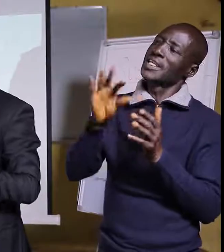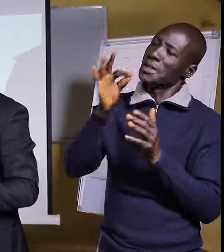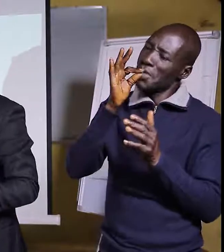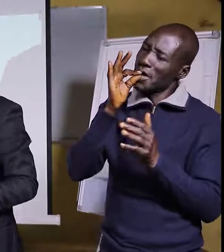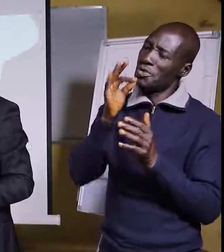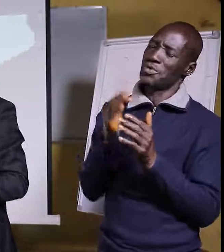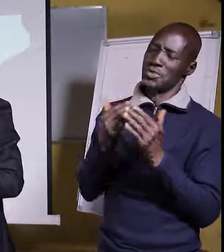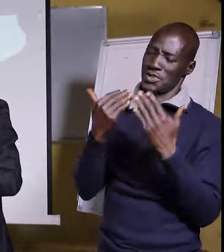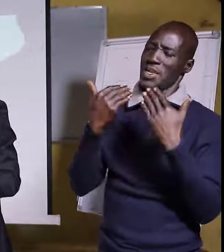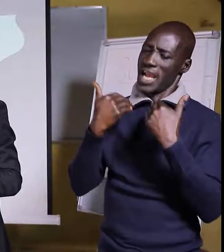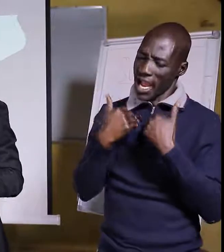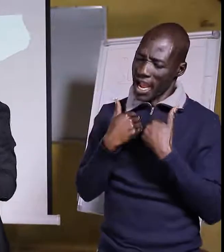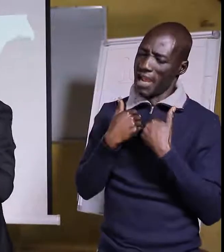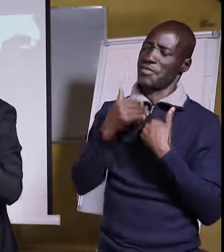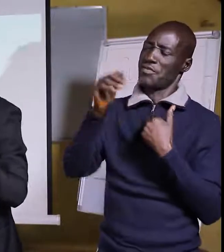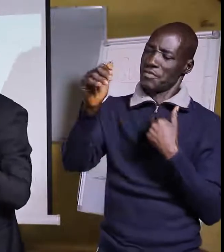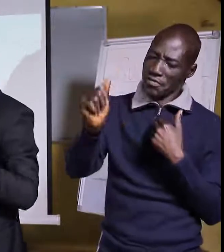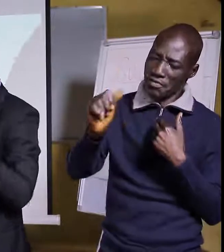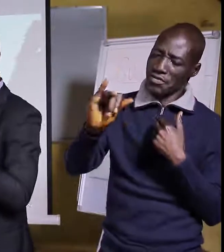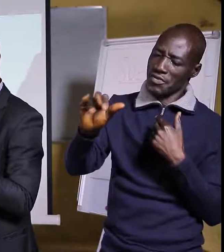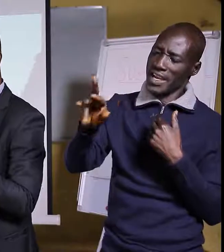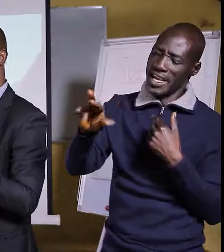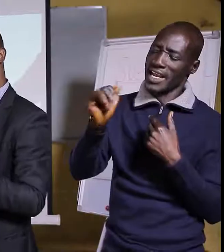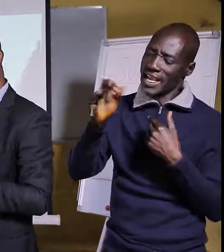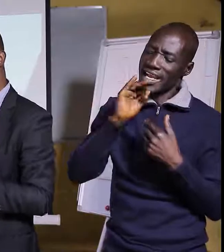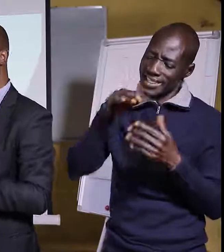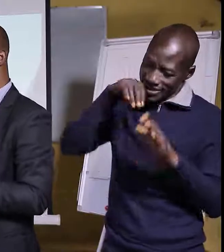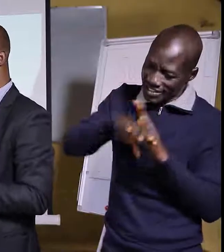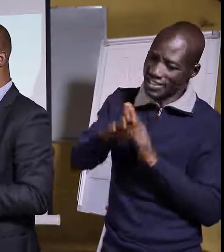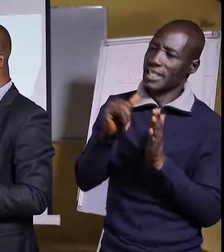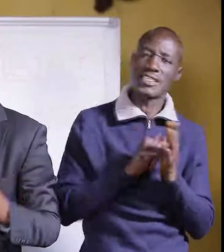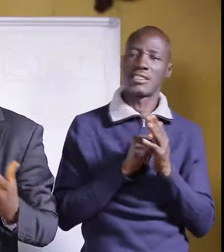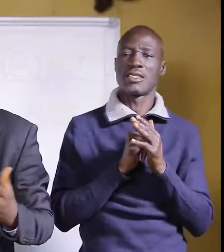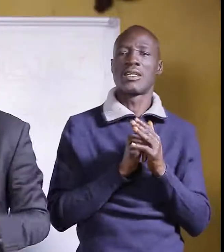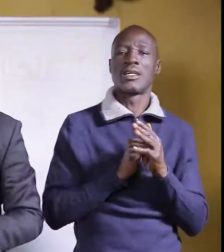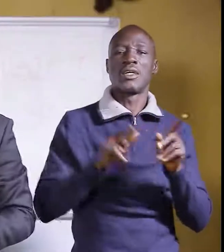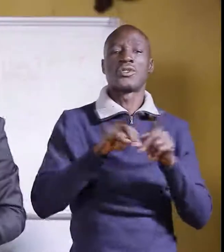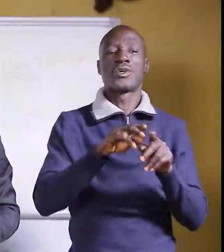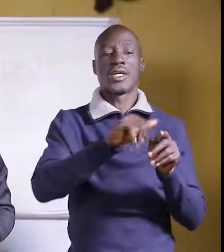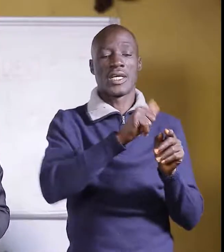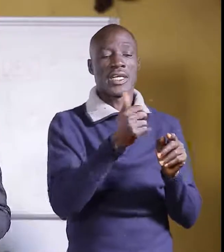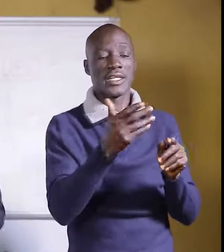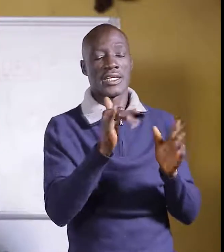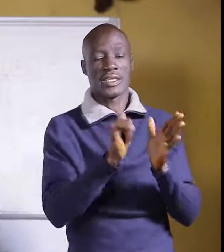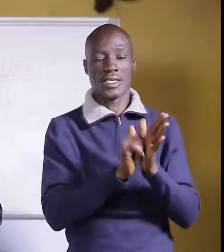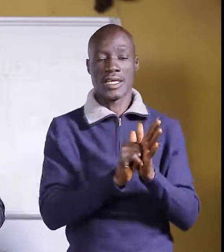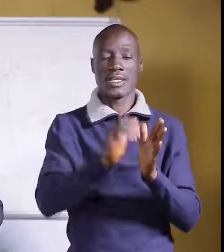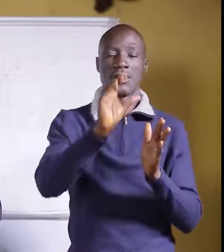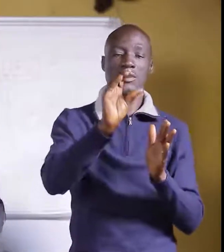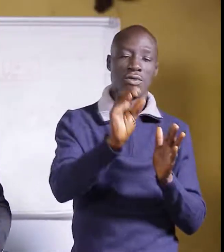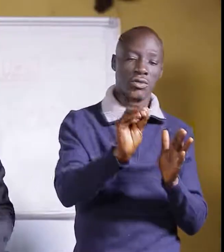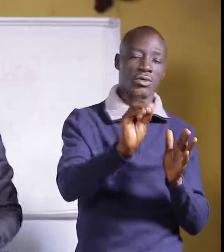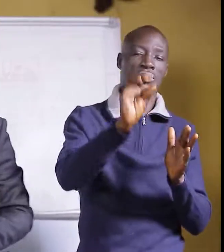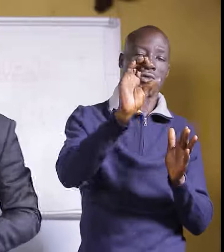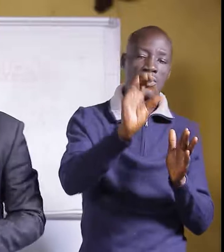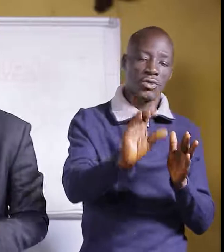balloon actually air occupies space in the balloon. And if you put that balloon on a weighing balance, you